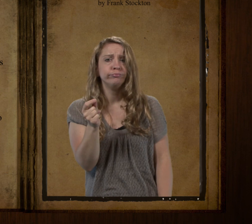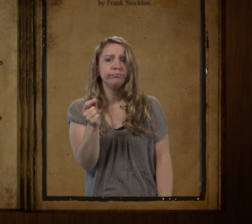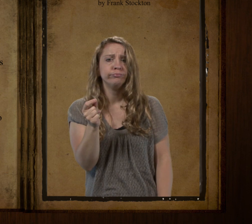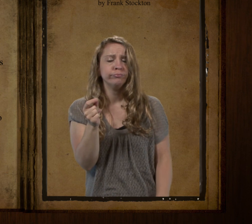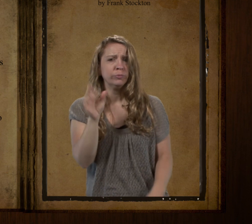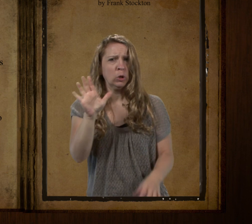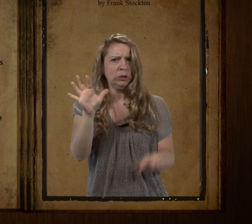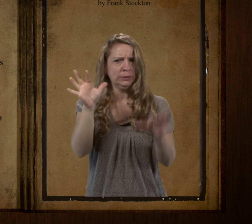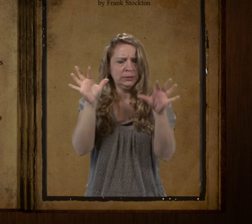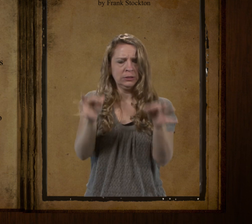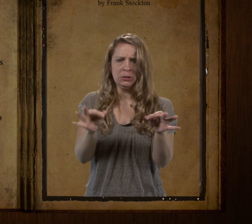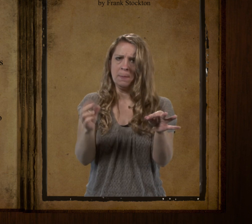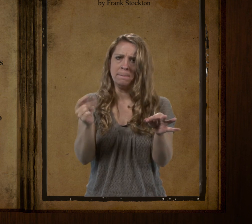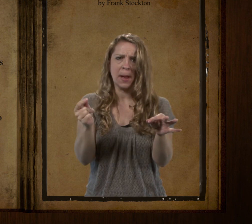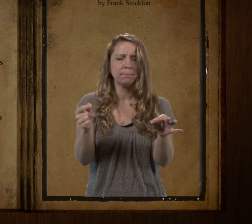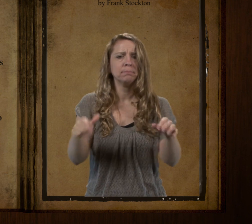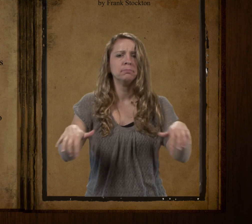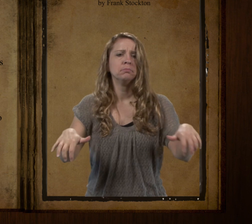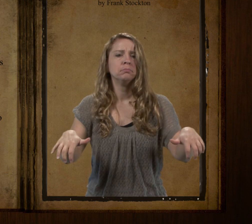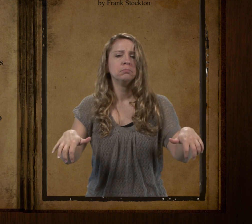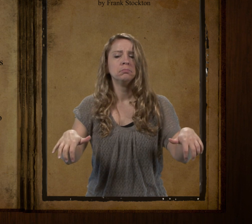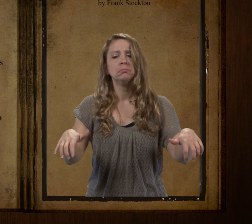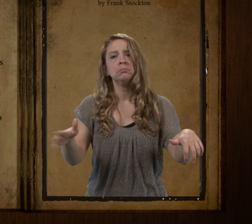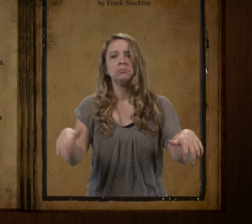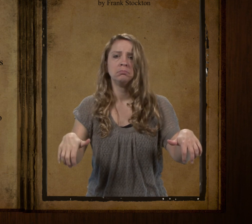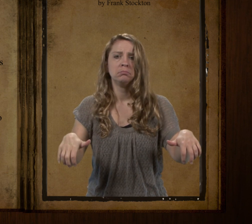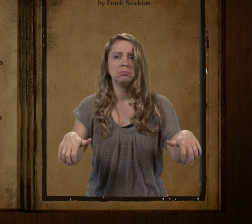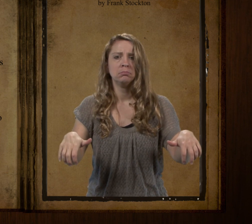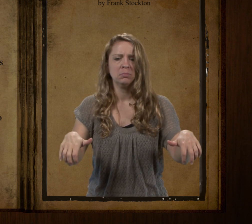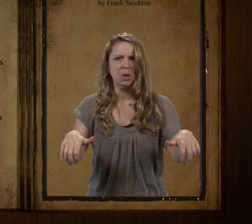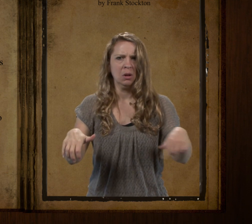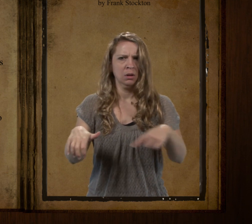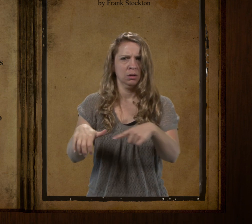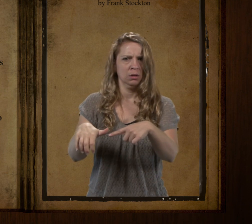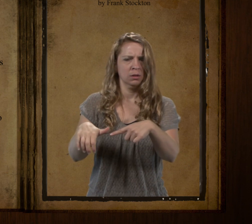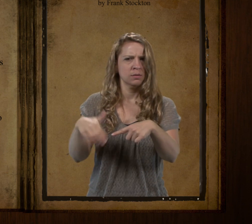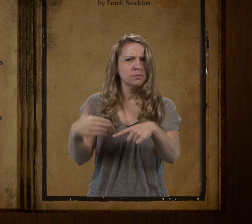hesitation, she had moved her hand to the right.